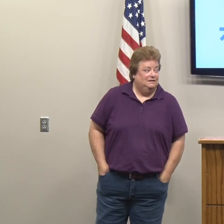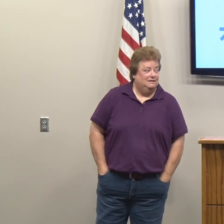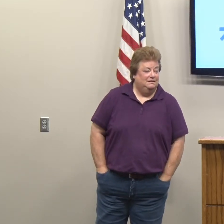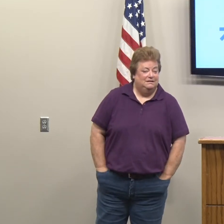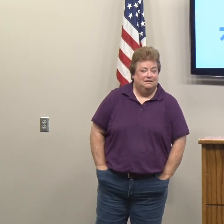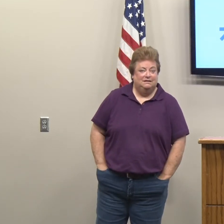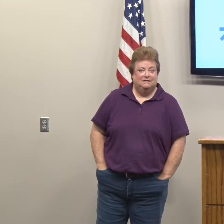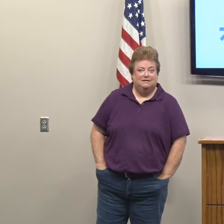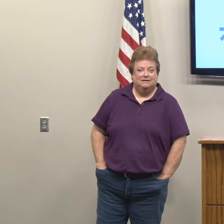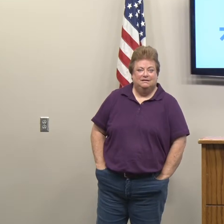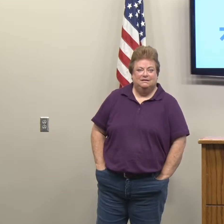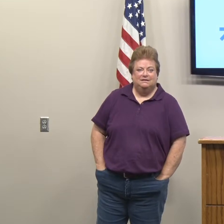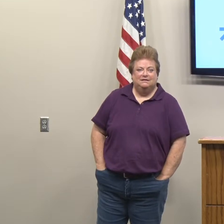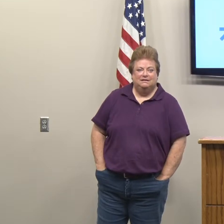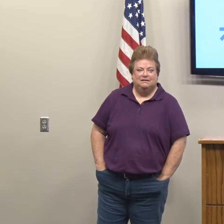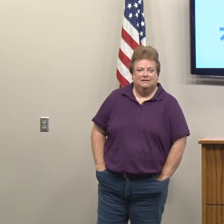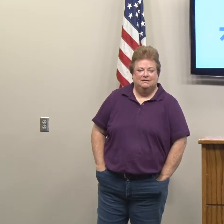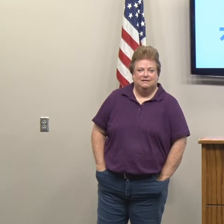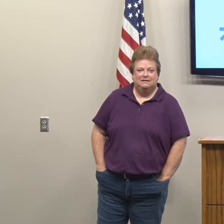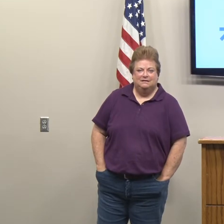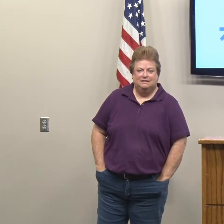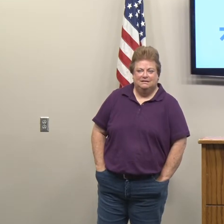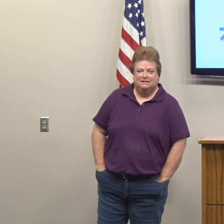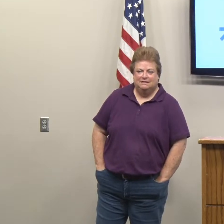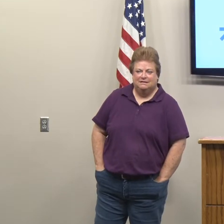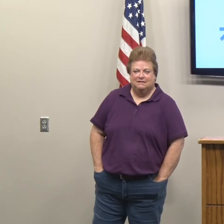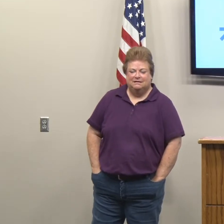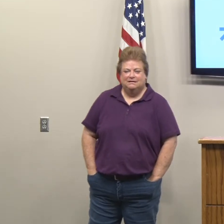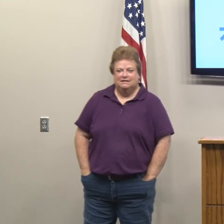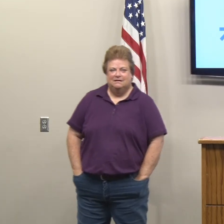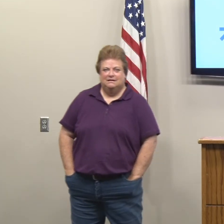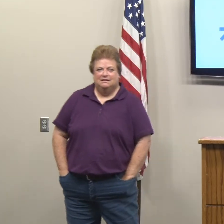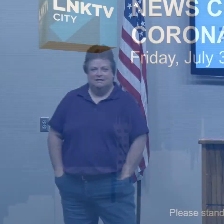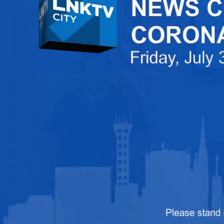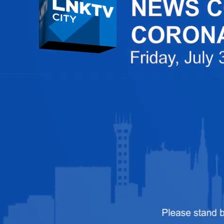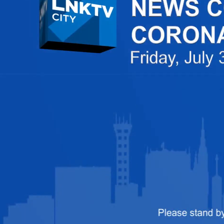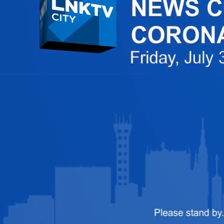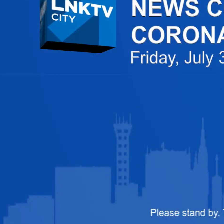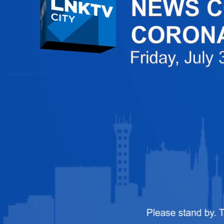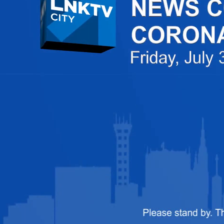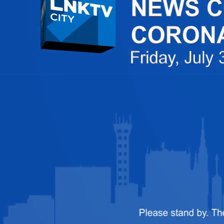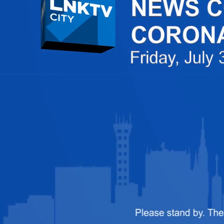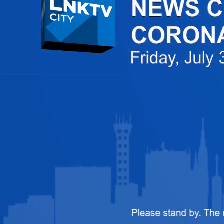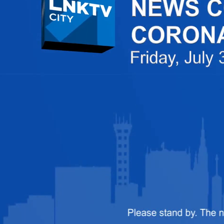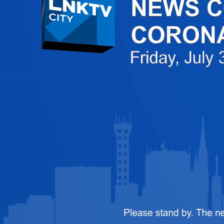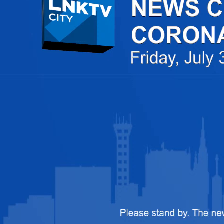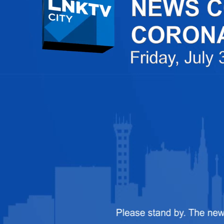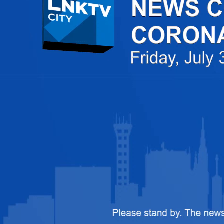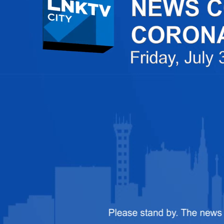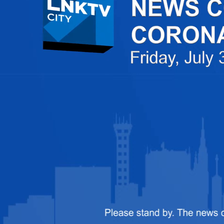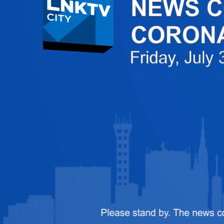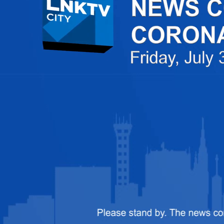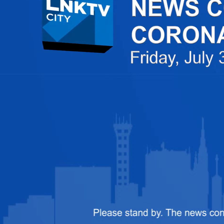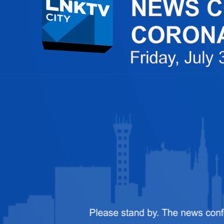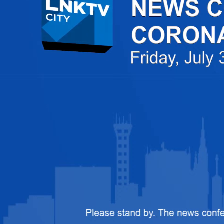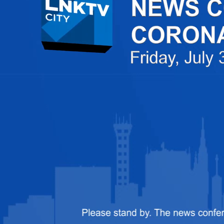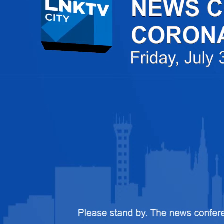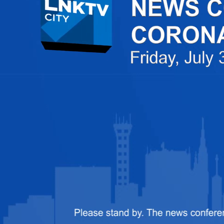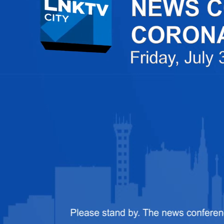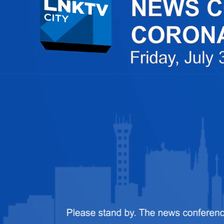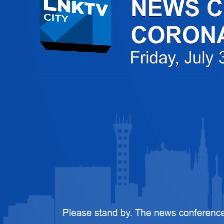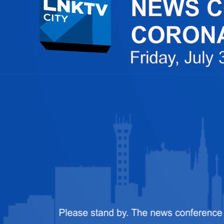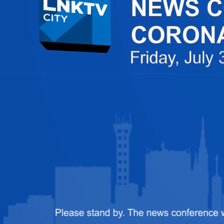starts? Okay, Jamie just needs to know when we're starting, because he's gonna put things up. We're starting.